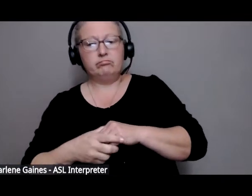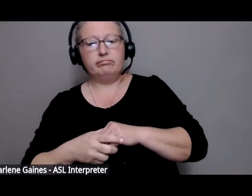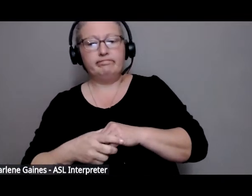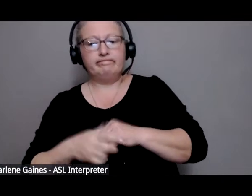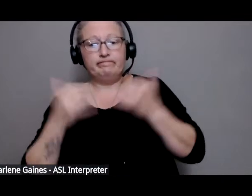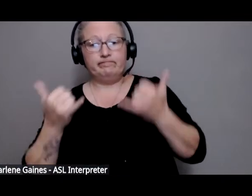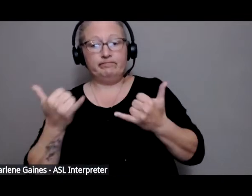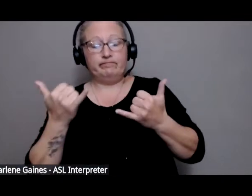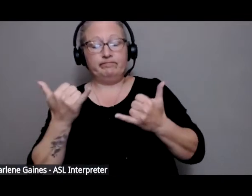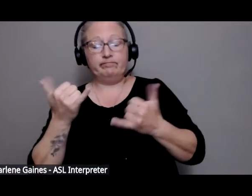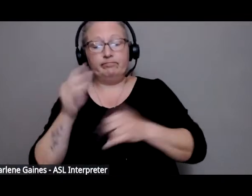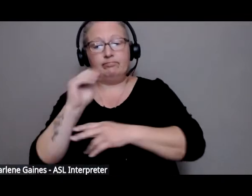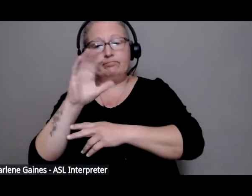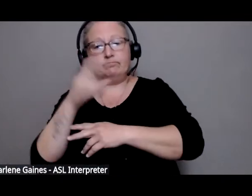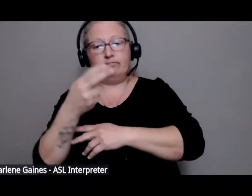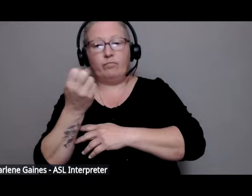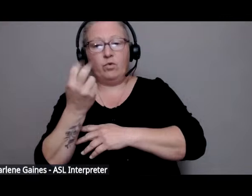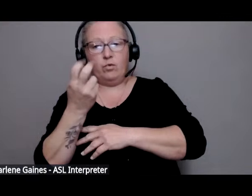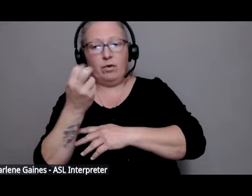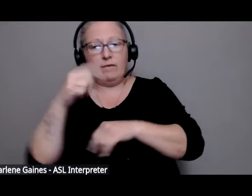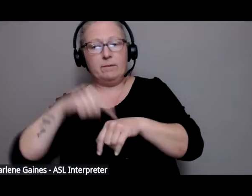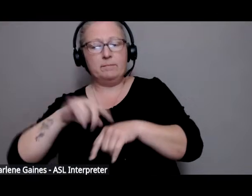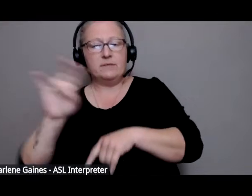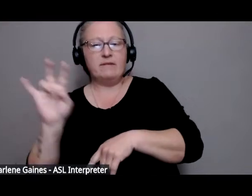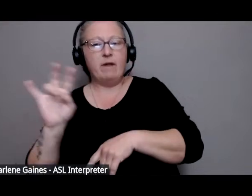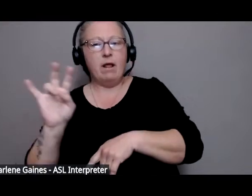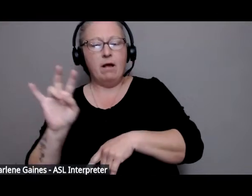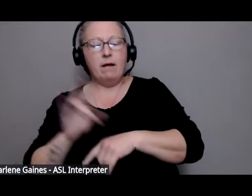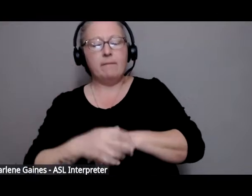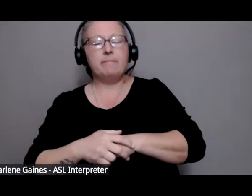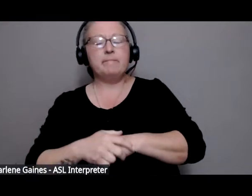Today is March 12th and it's 7 o'clock,